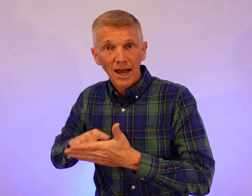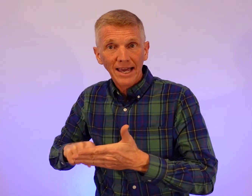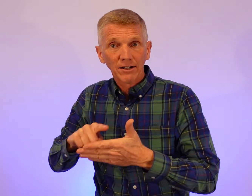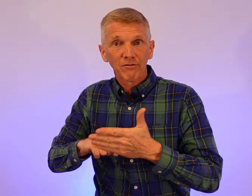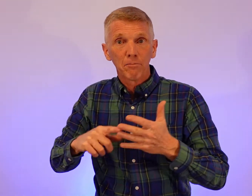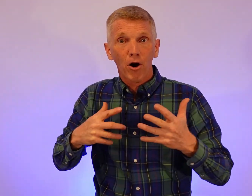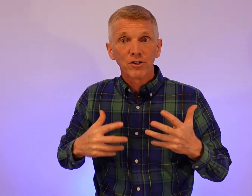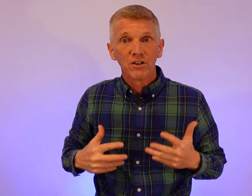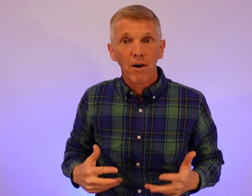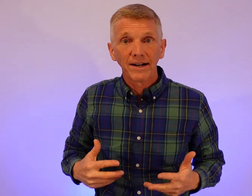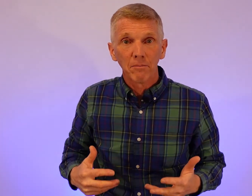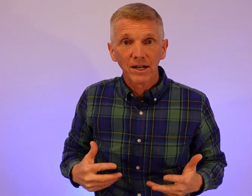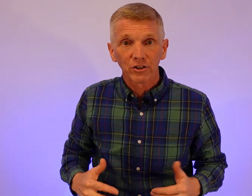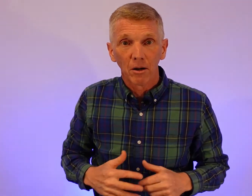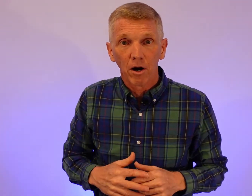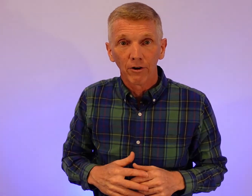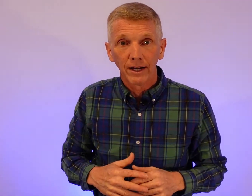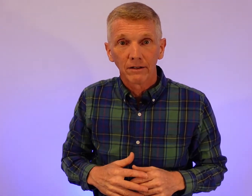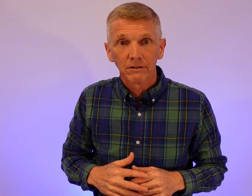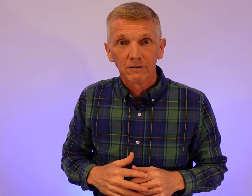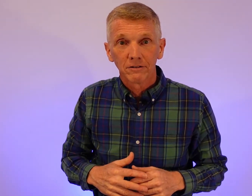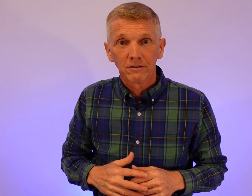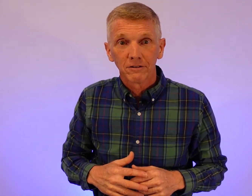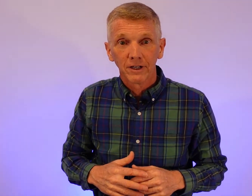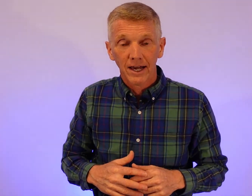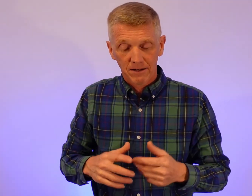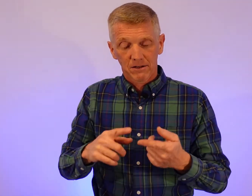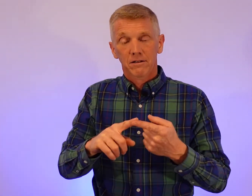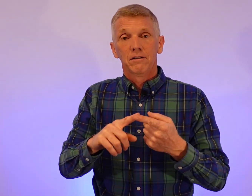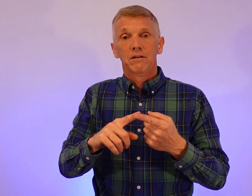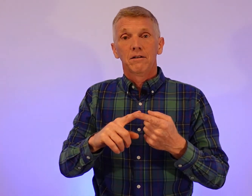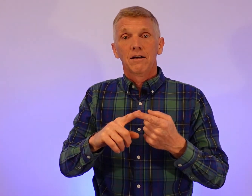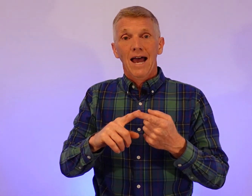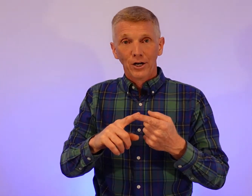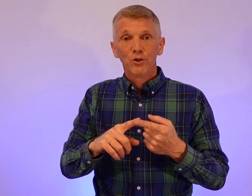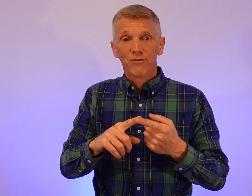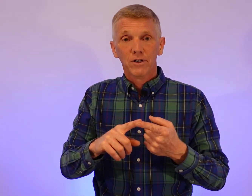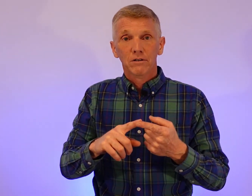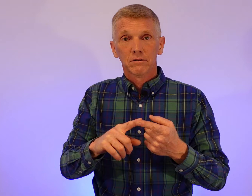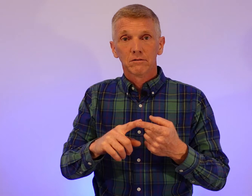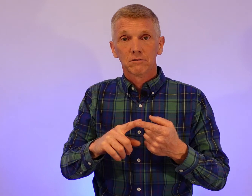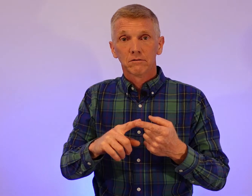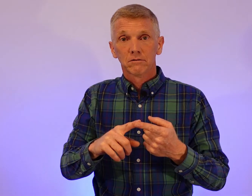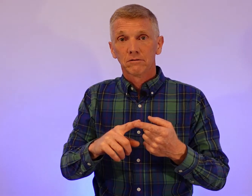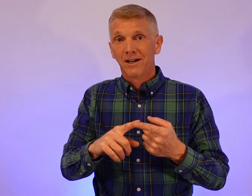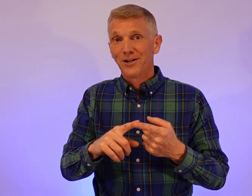out different parts of the body to make sure I'm all right. Okay? How do you feel? Can you do